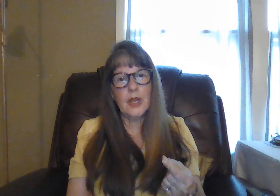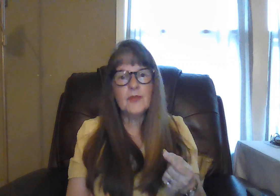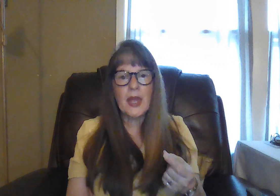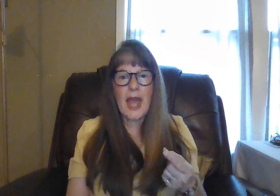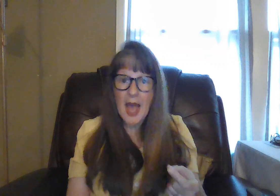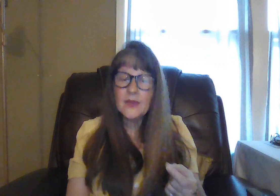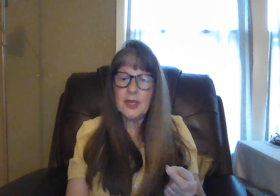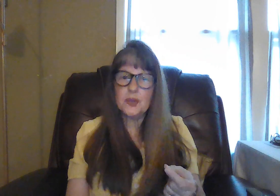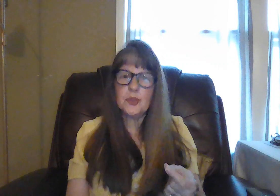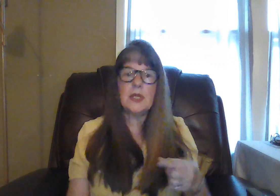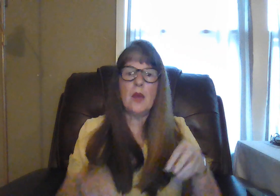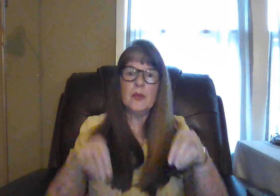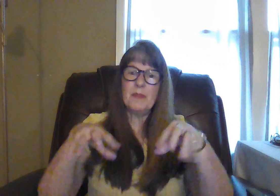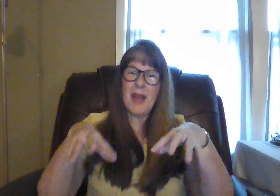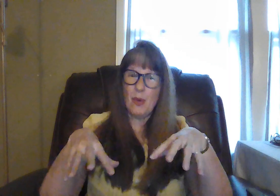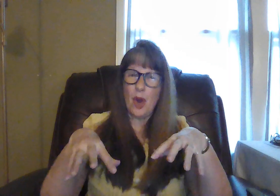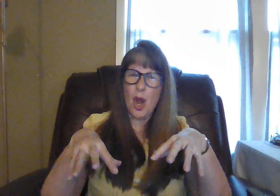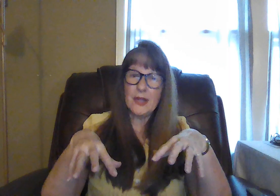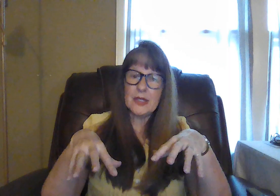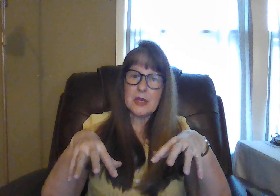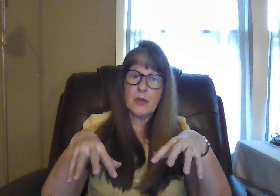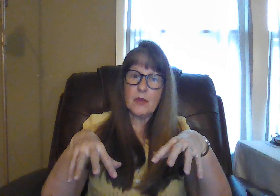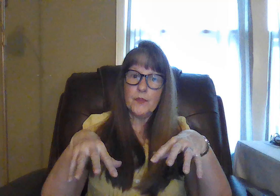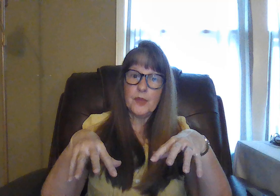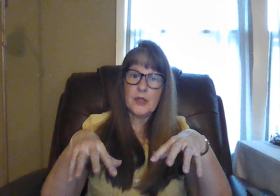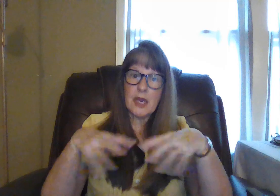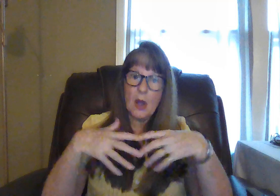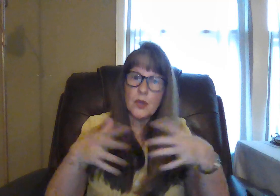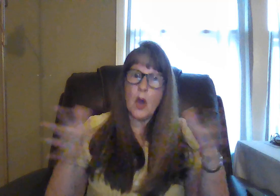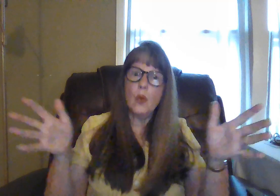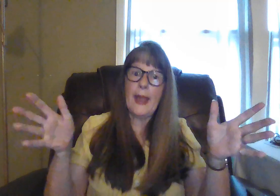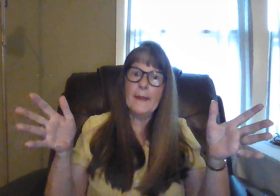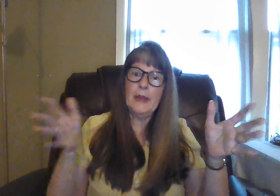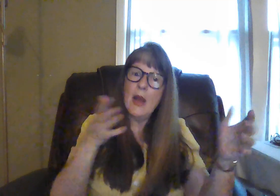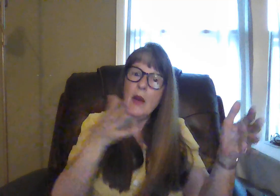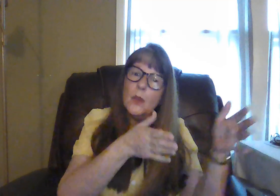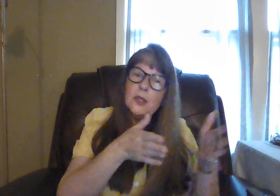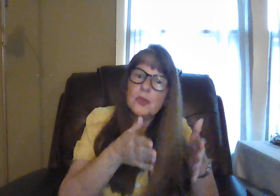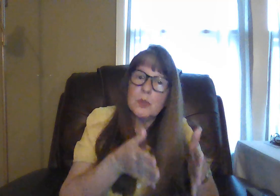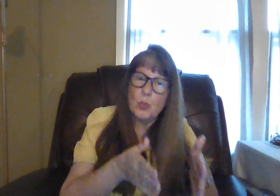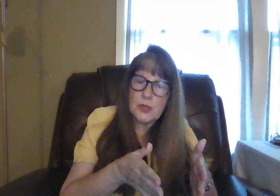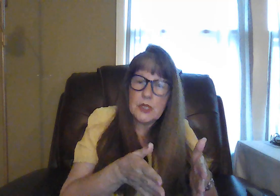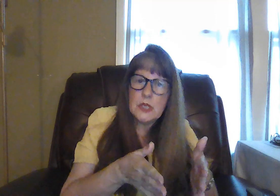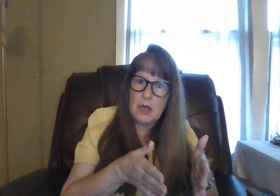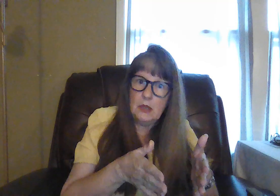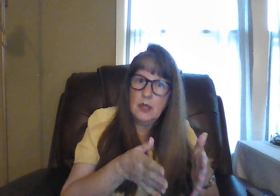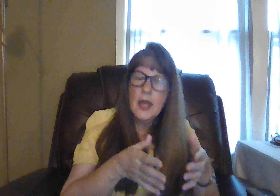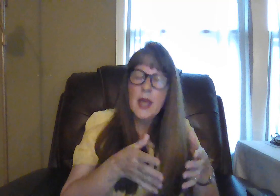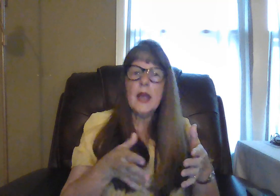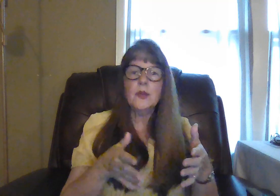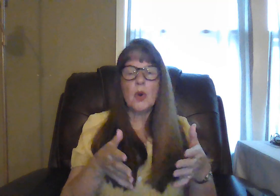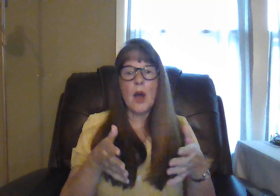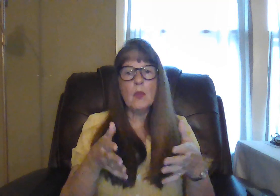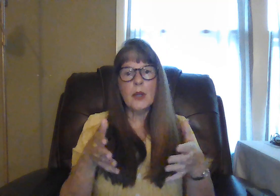if they have electricity, I would say power on still, because that holds a whole gambit. Now I went into some more detail, and so I wanted